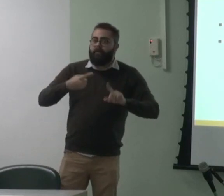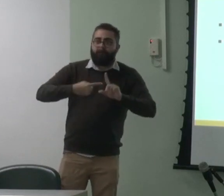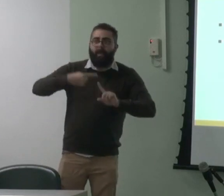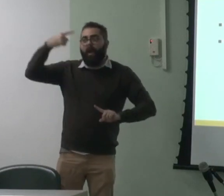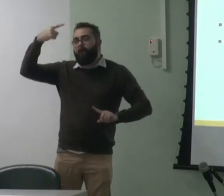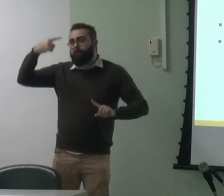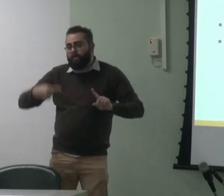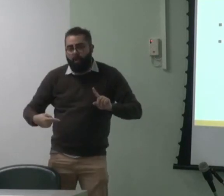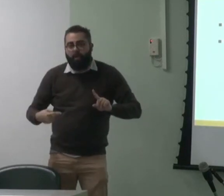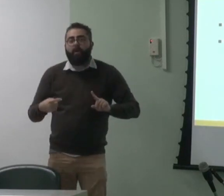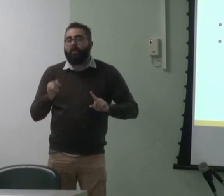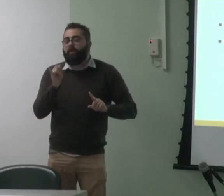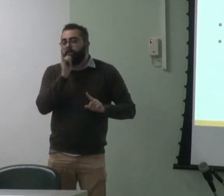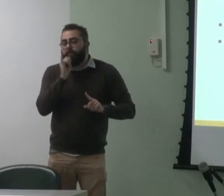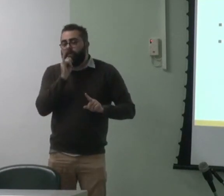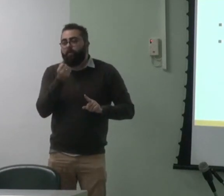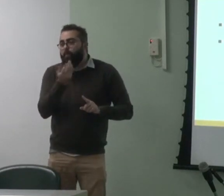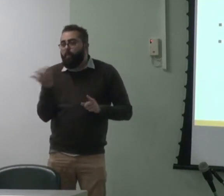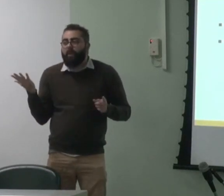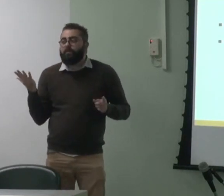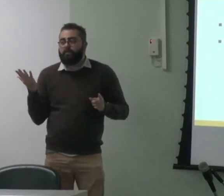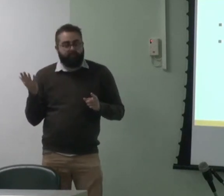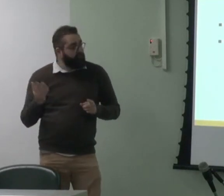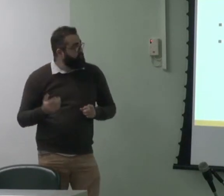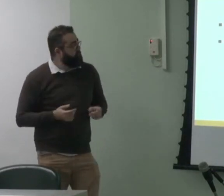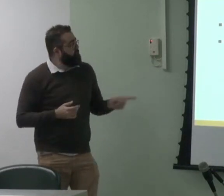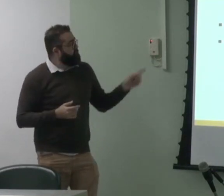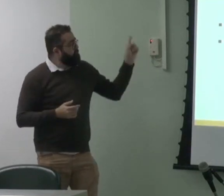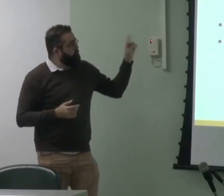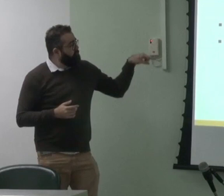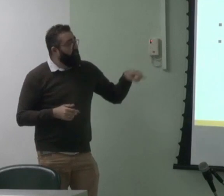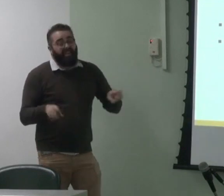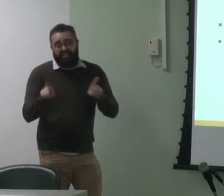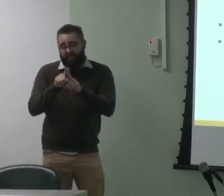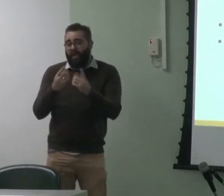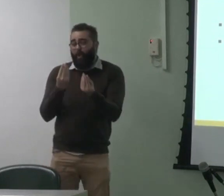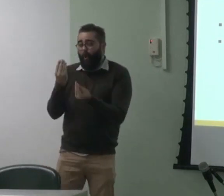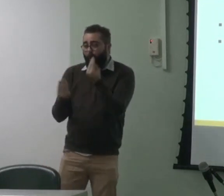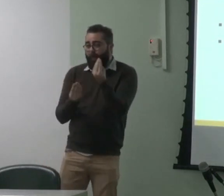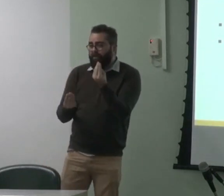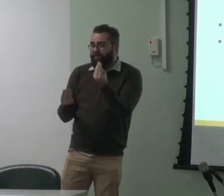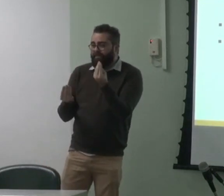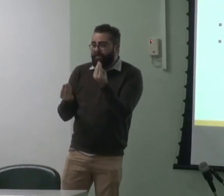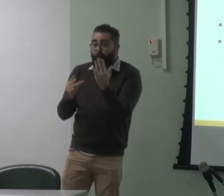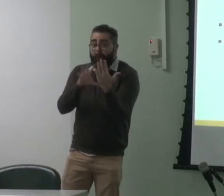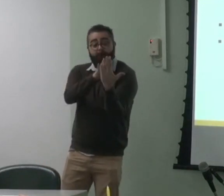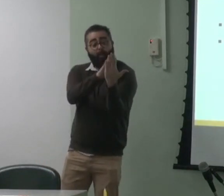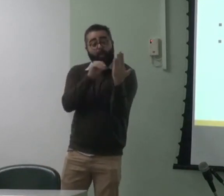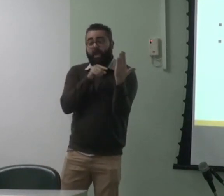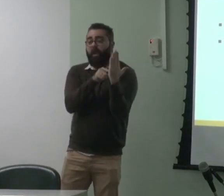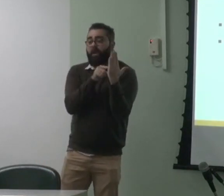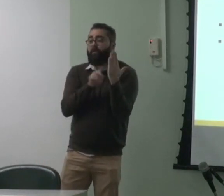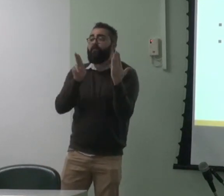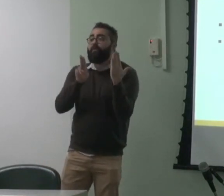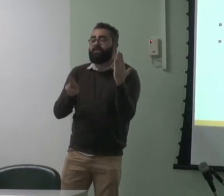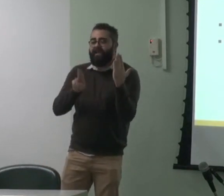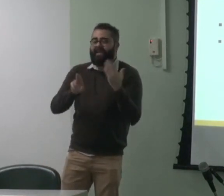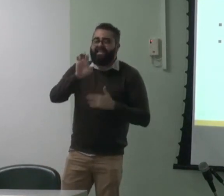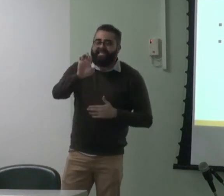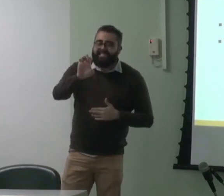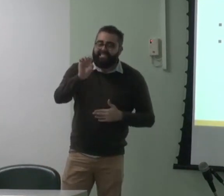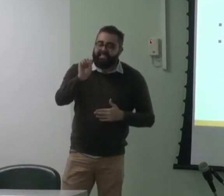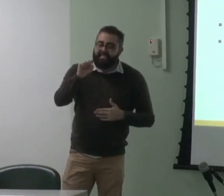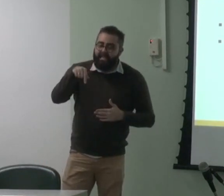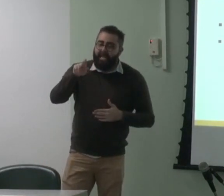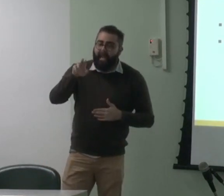Then the next step is to decide which annotation scheme will be used, and the most practical and usually